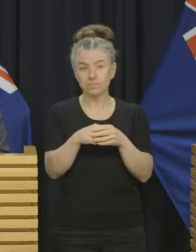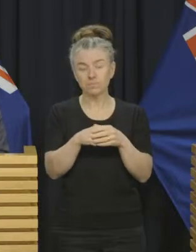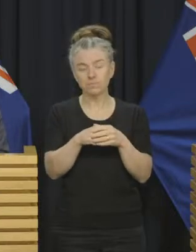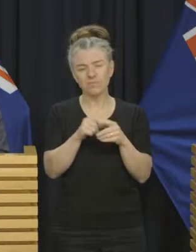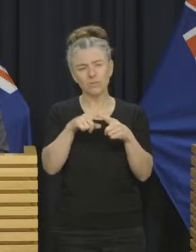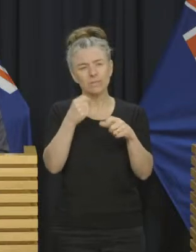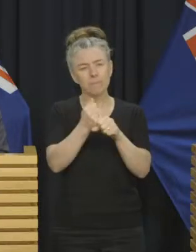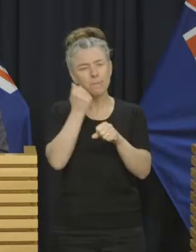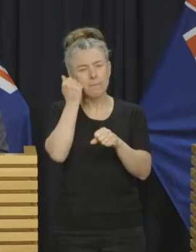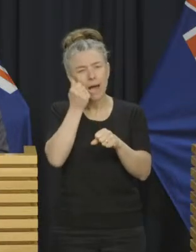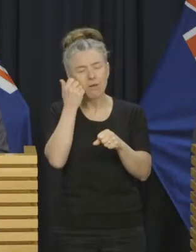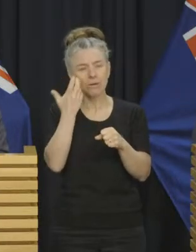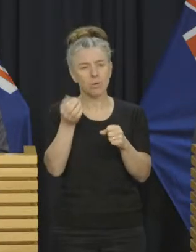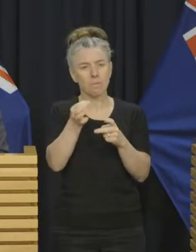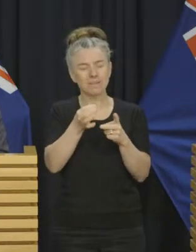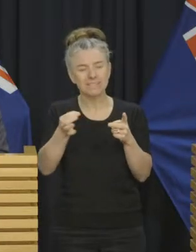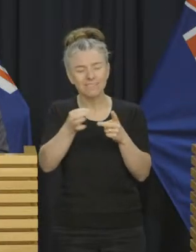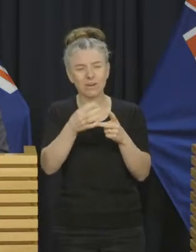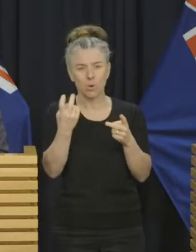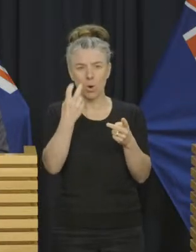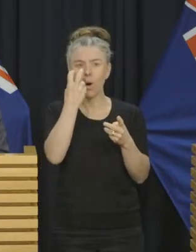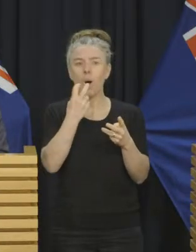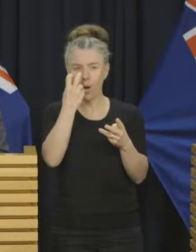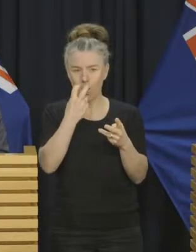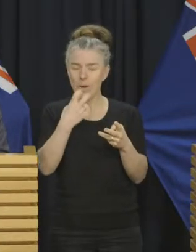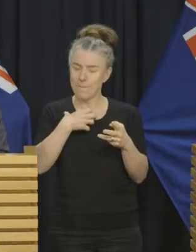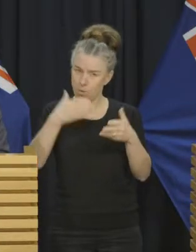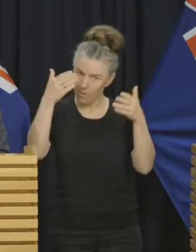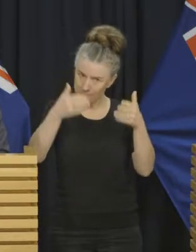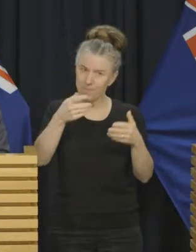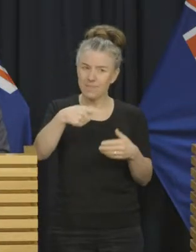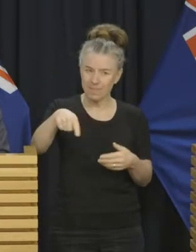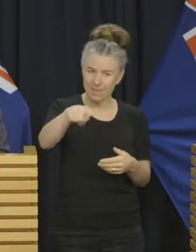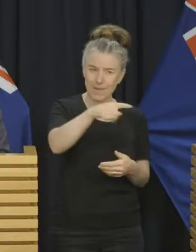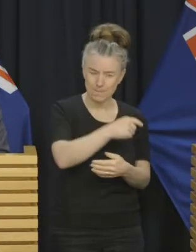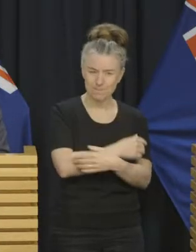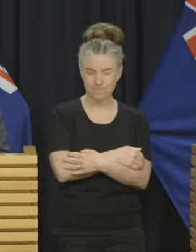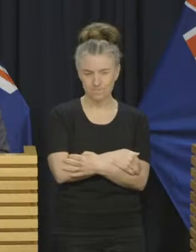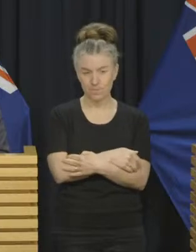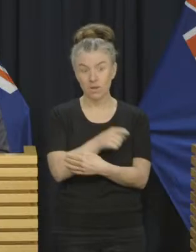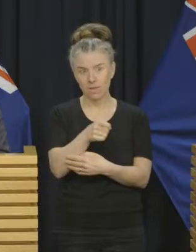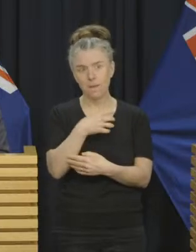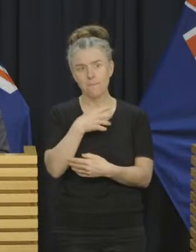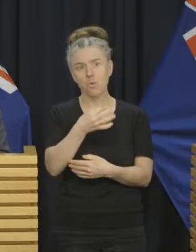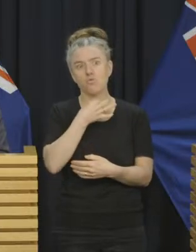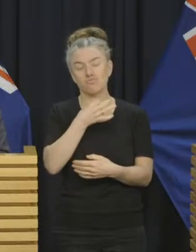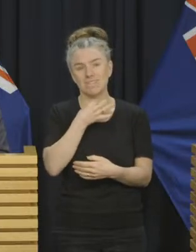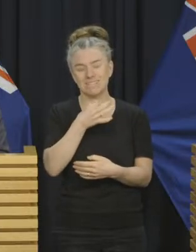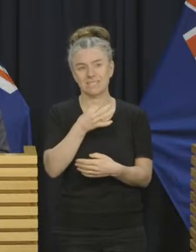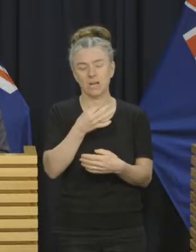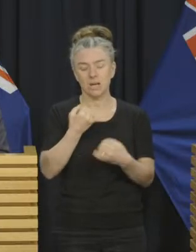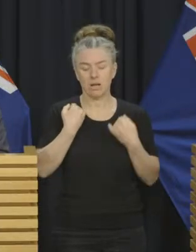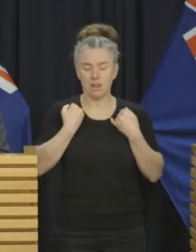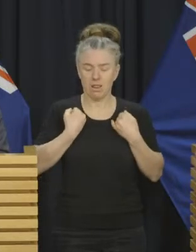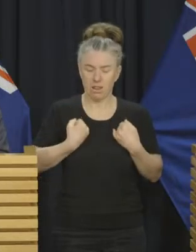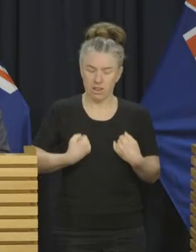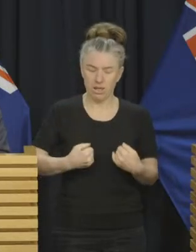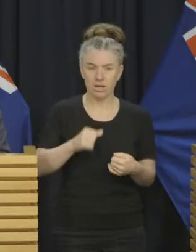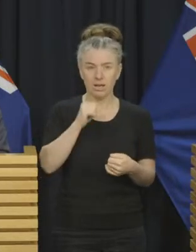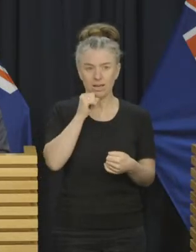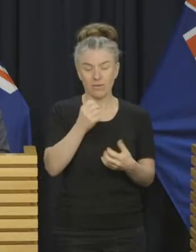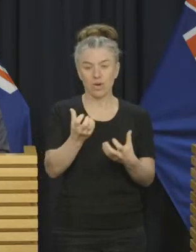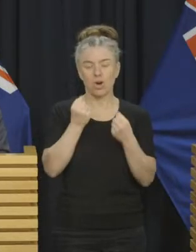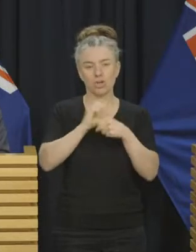who fulfilled the high index of suspicion criteria, to test those who would be at risk of complications, so older people, people